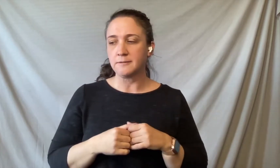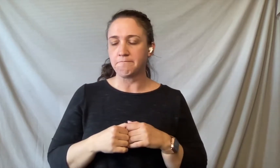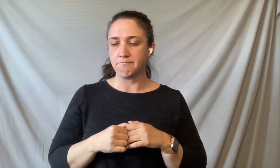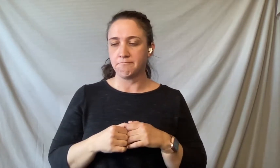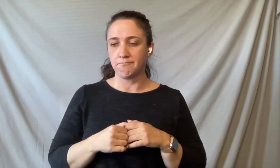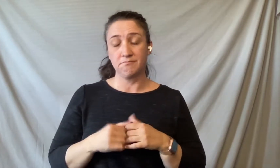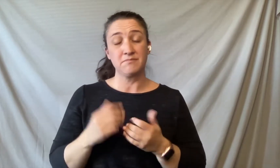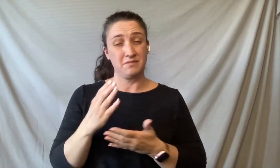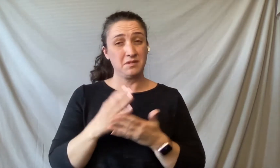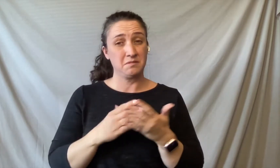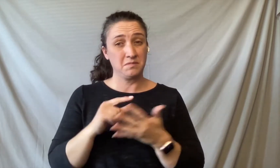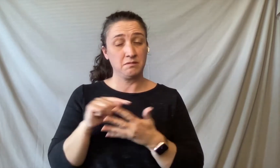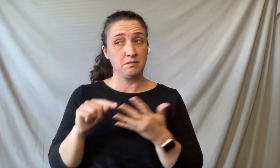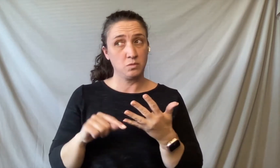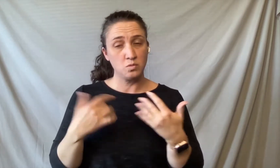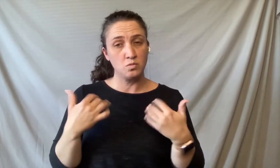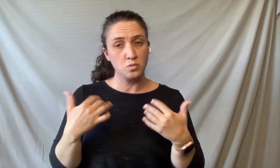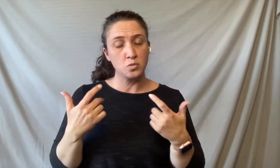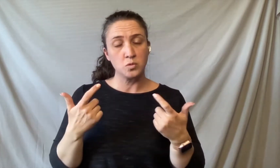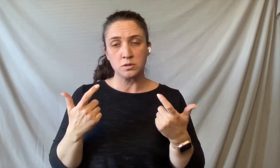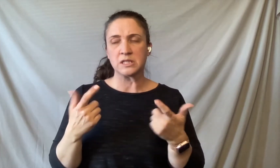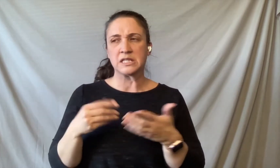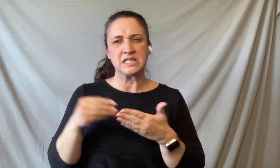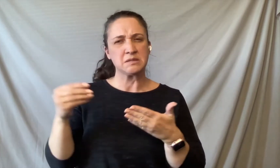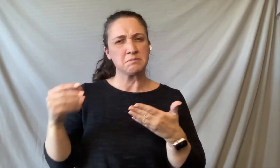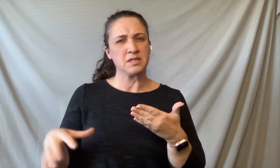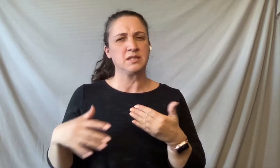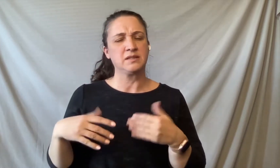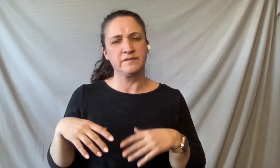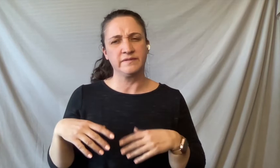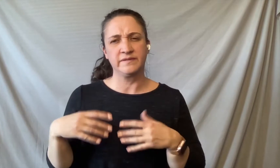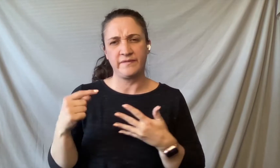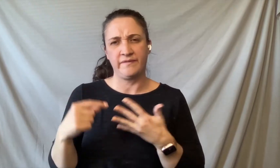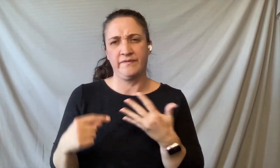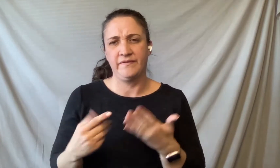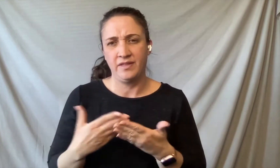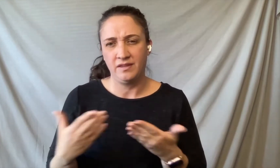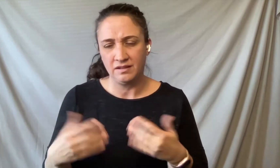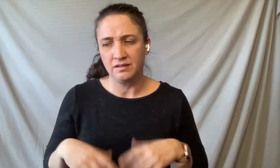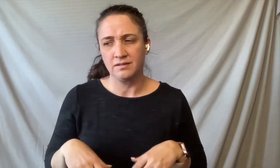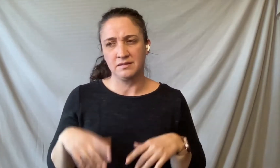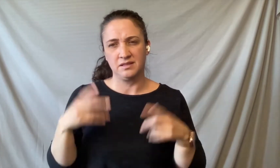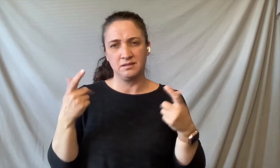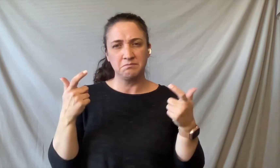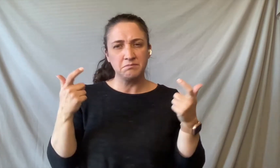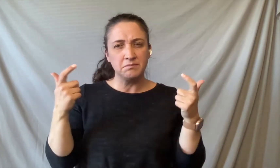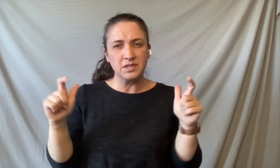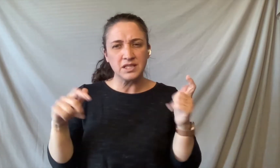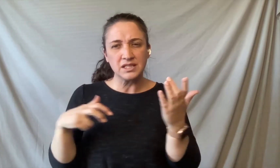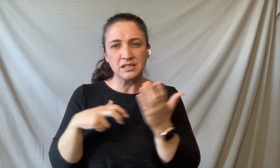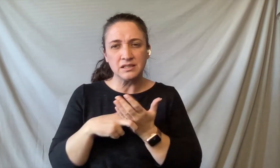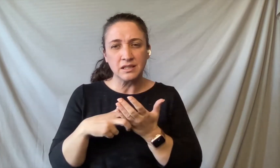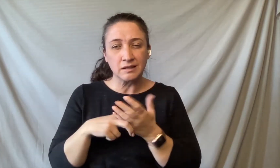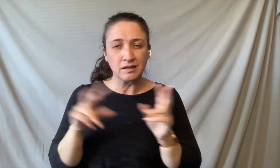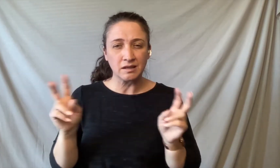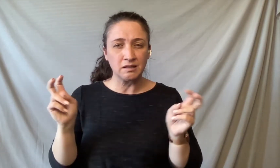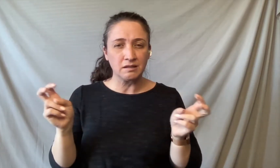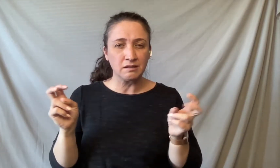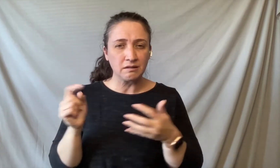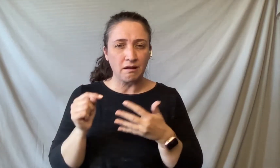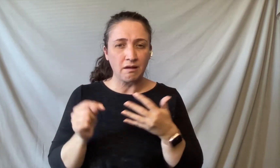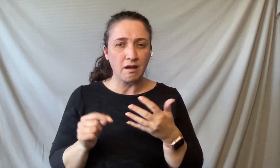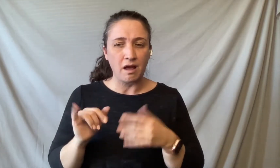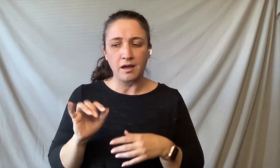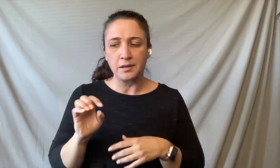ticket items, and I think we need a way to figure out how